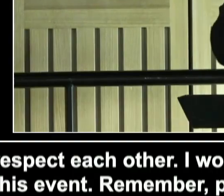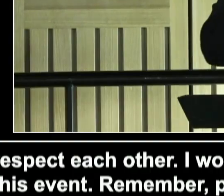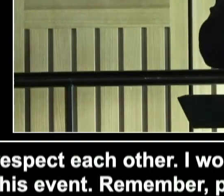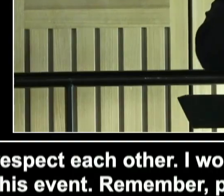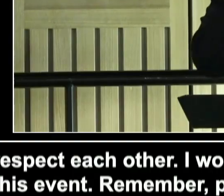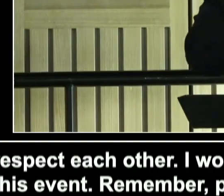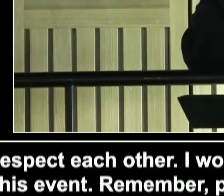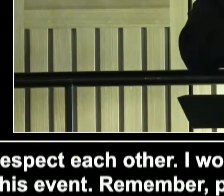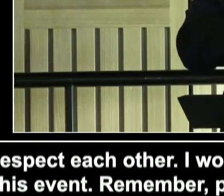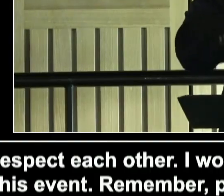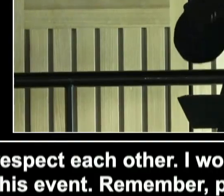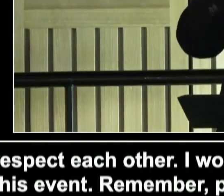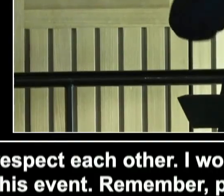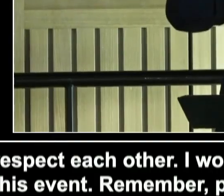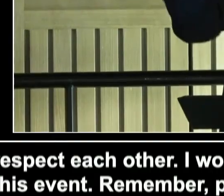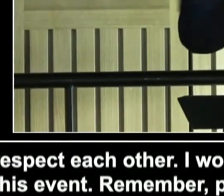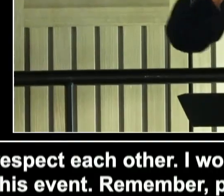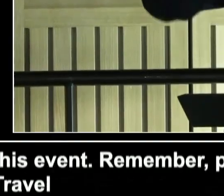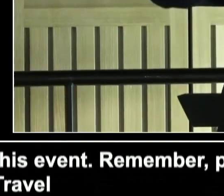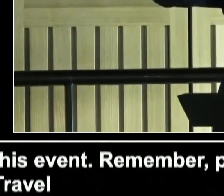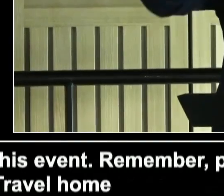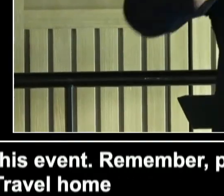Travel home safely.